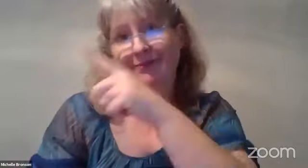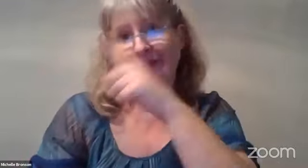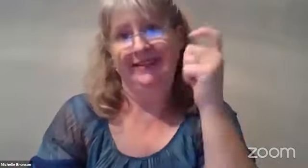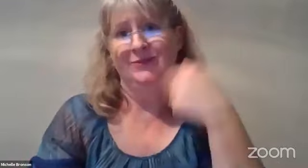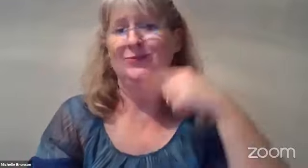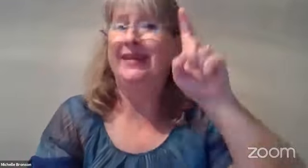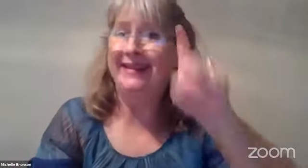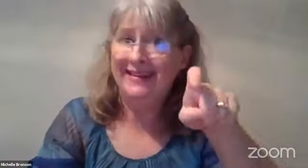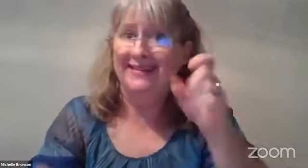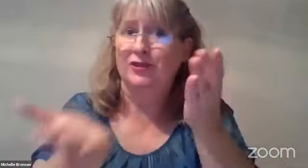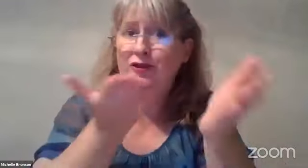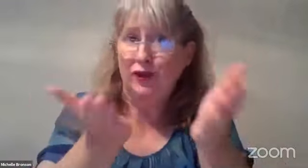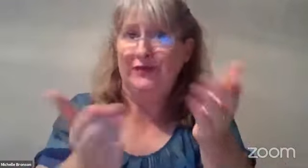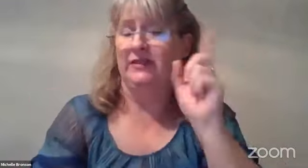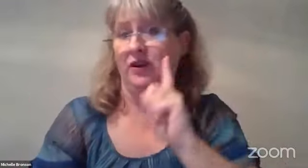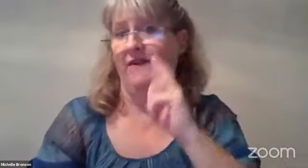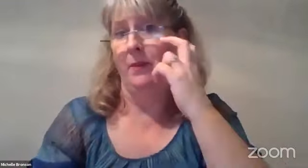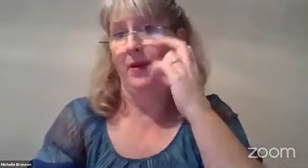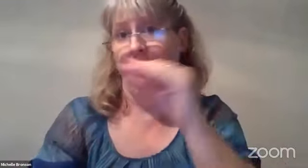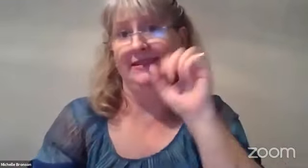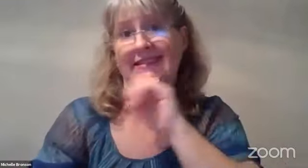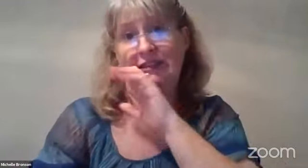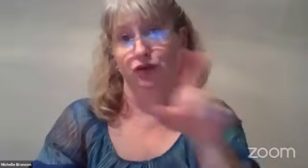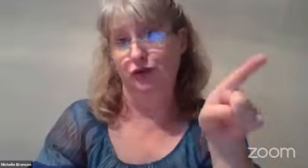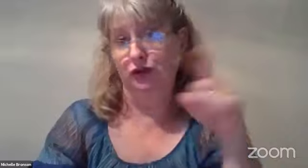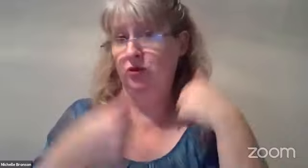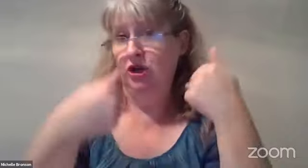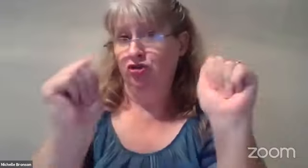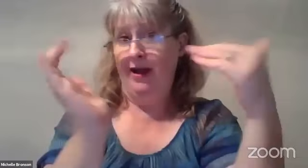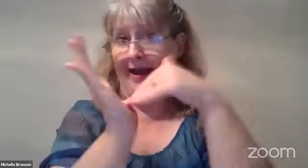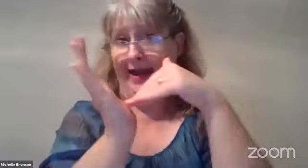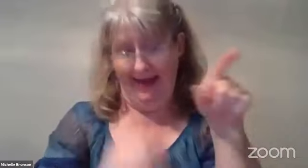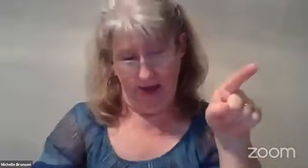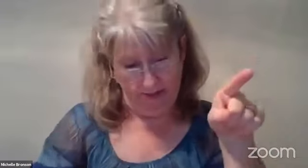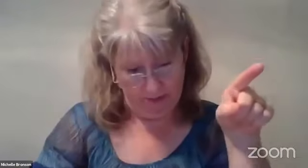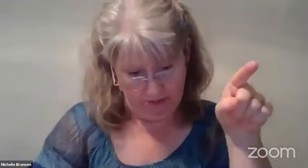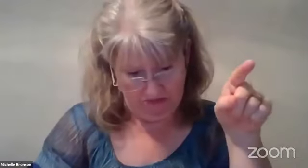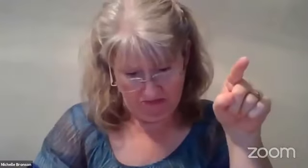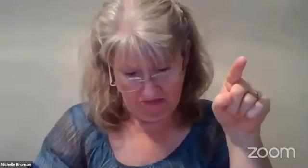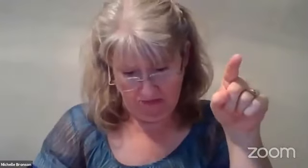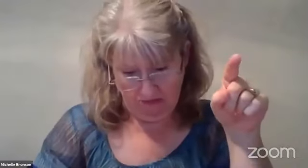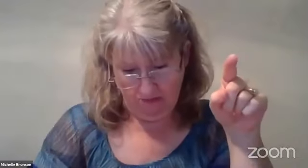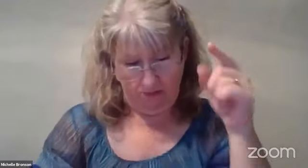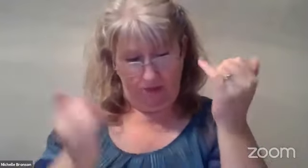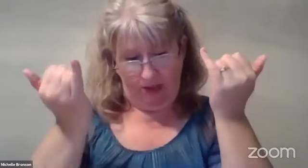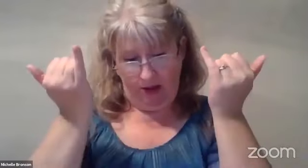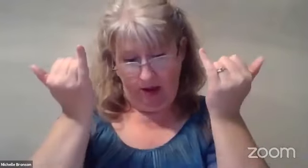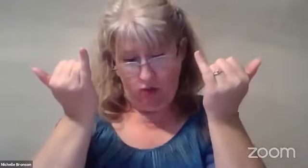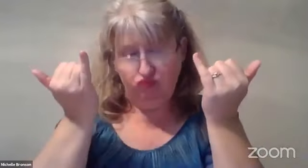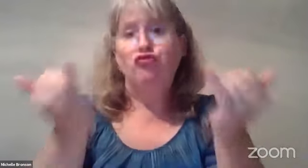Foundation. So we will see what we can get. We do need services for deaf, blind, and for our senior citizens.